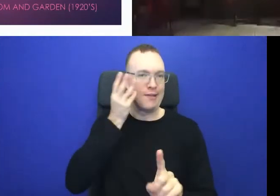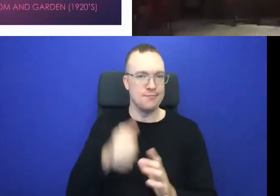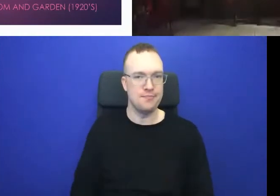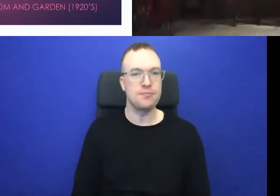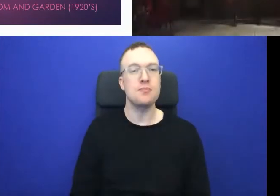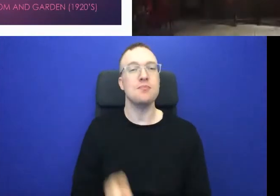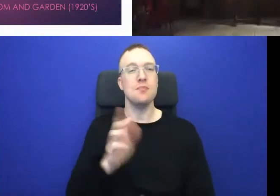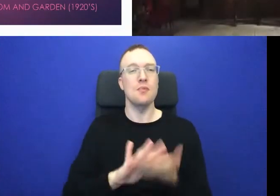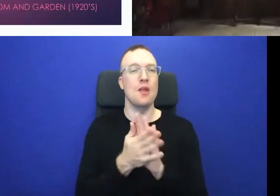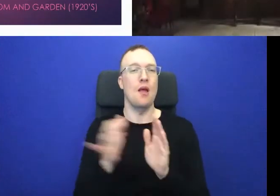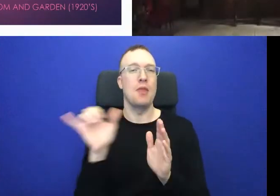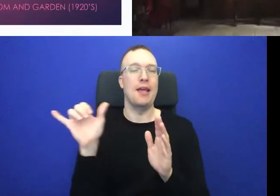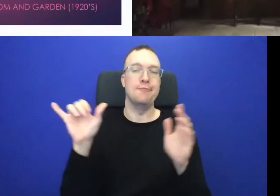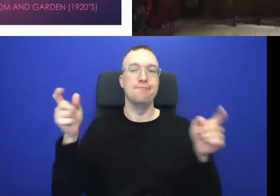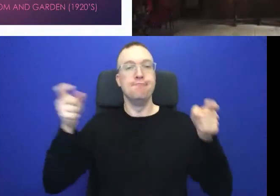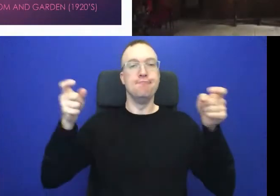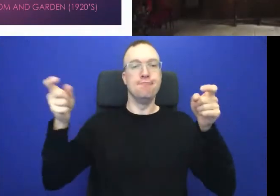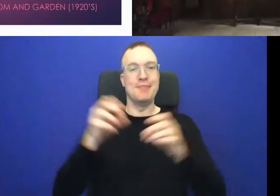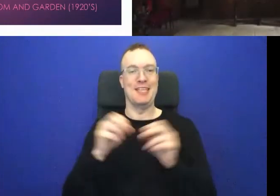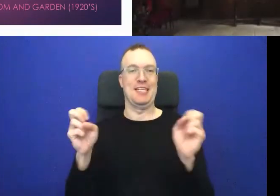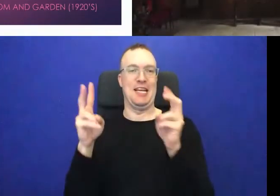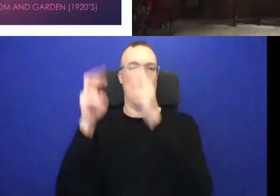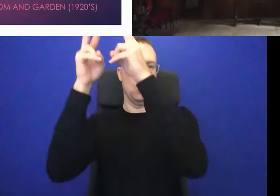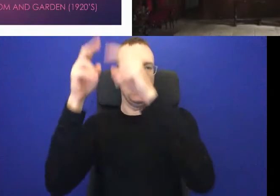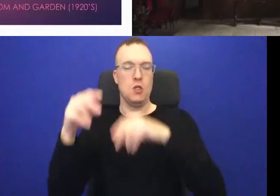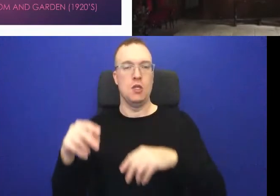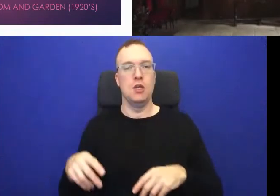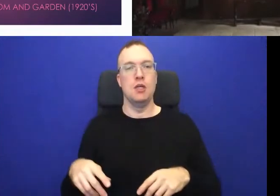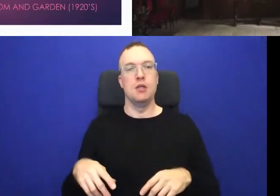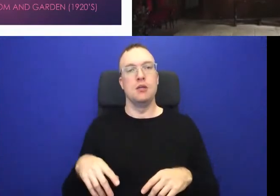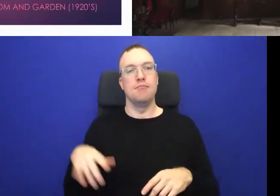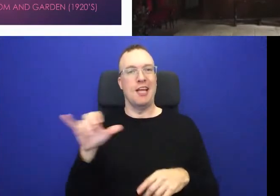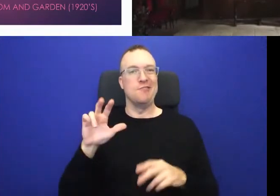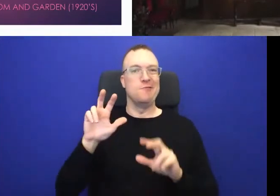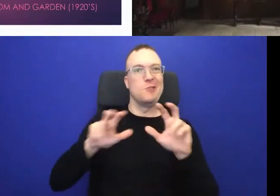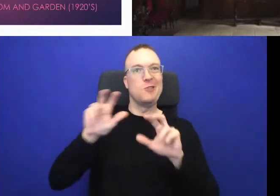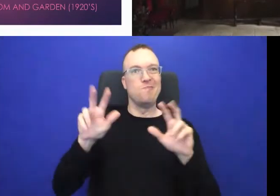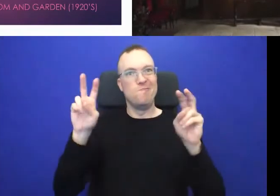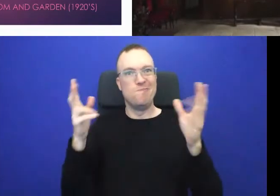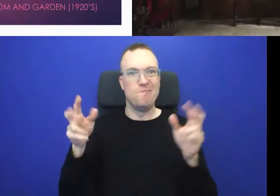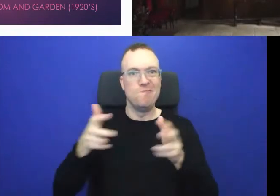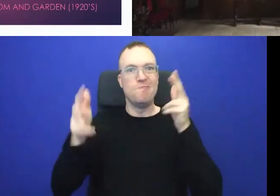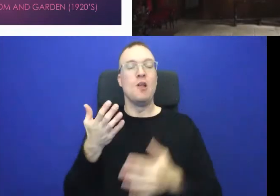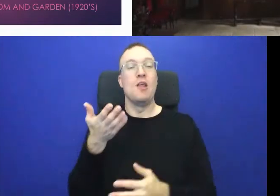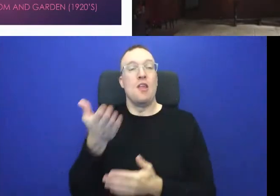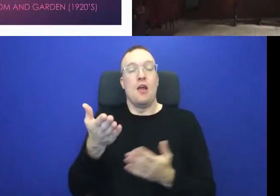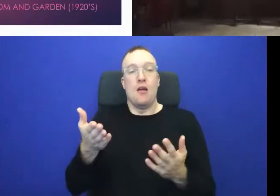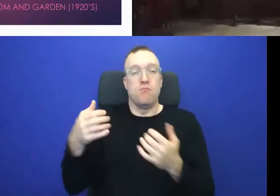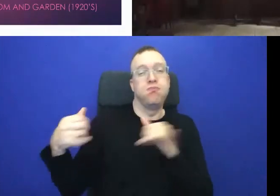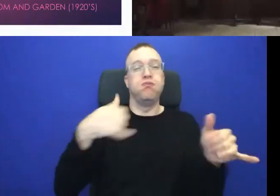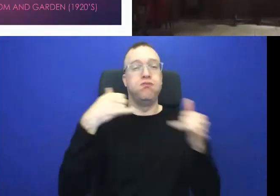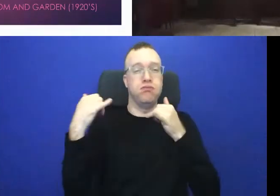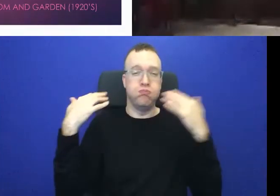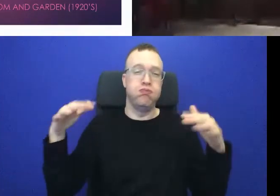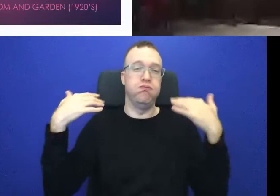of ringmaster in the 1920s of the castle, and Hurstmonceux Zoo is the site of wild partying, high society networking.